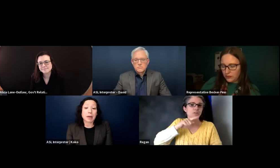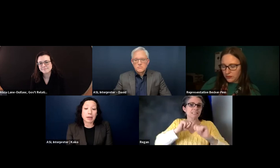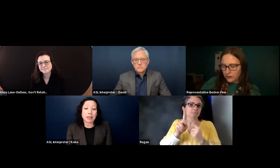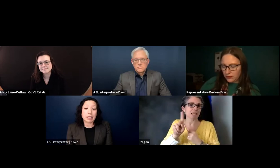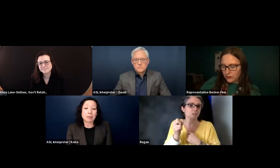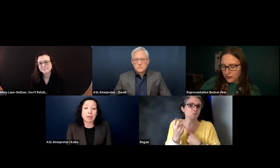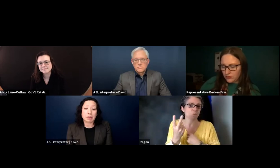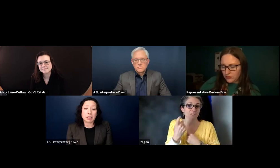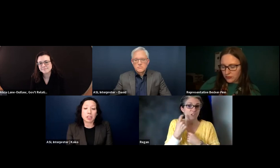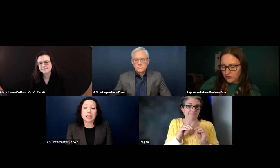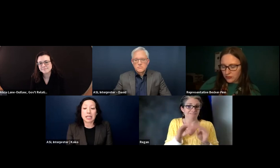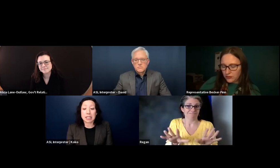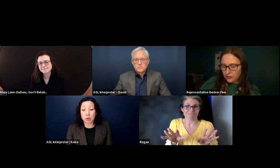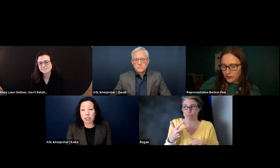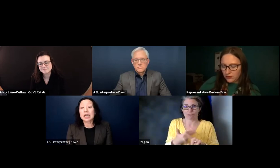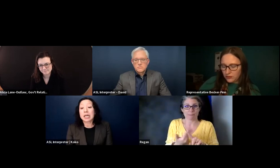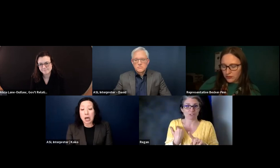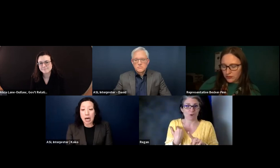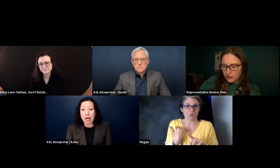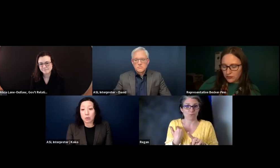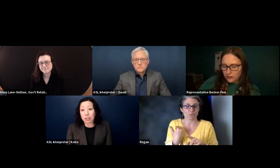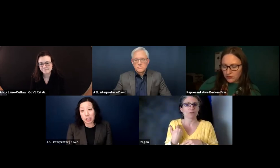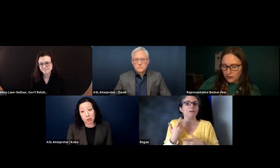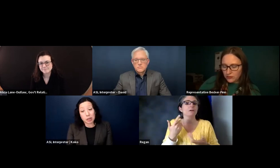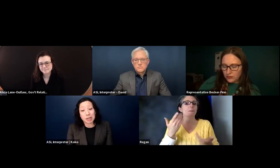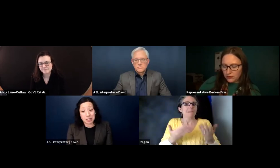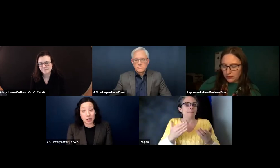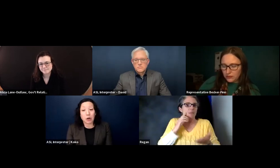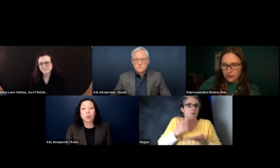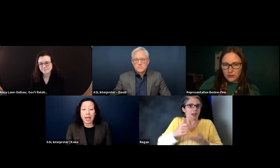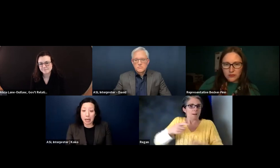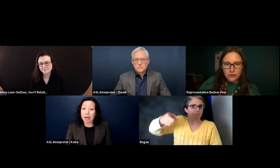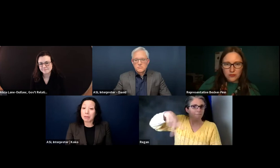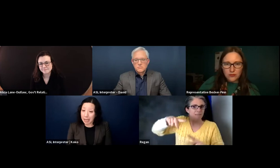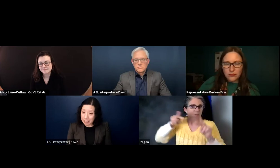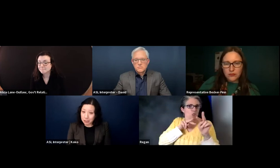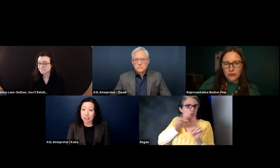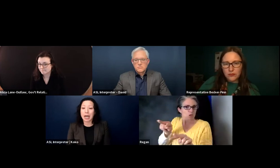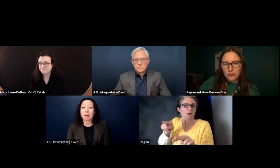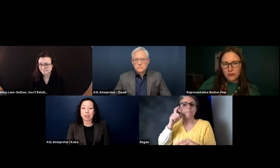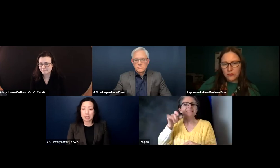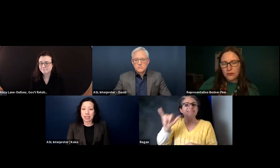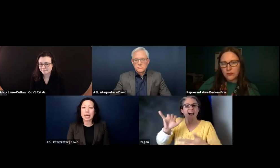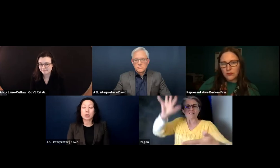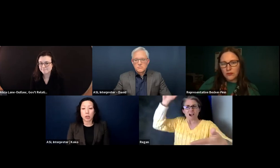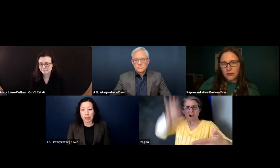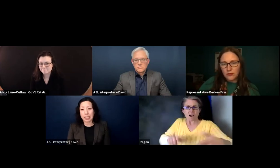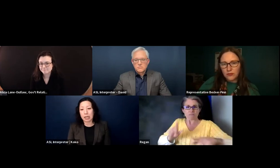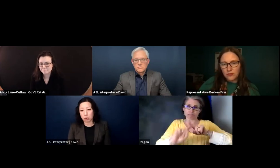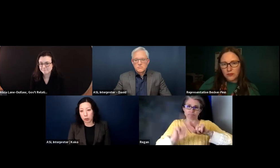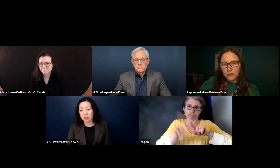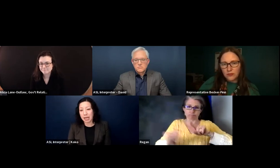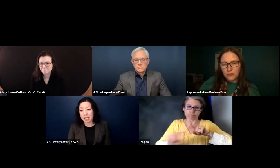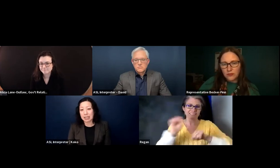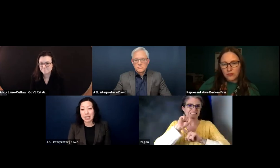time in that's been published in history was just 3 months ago. We had a publication about CDIs working